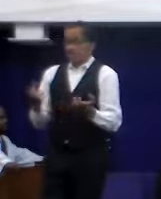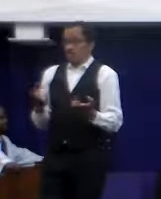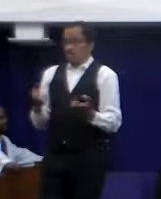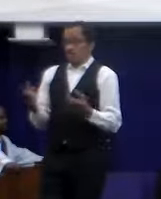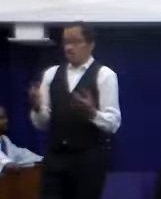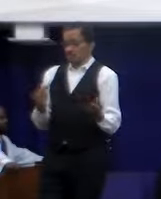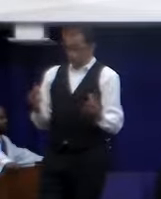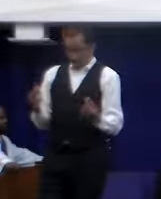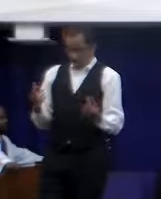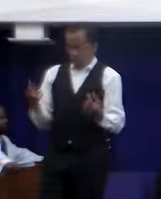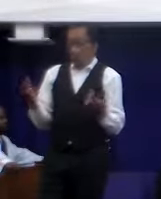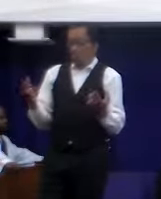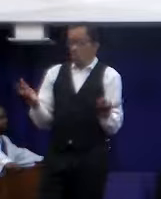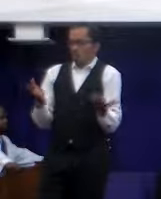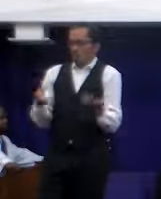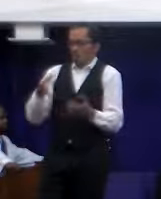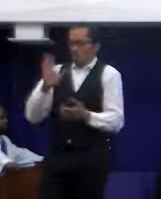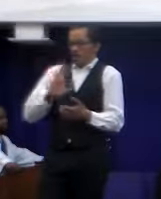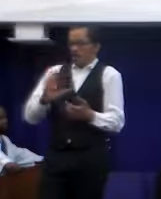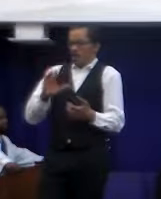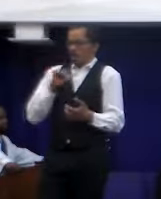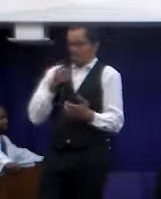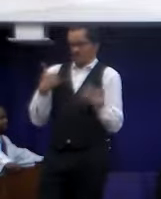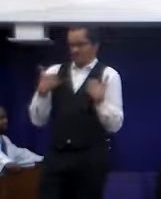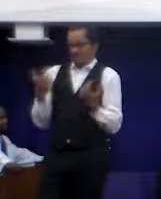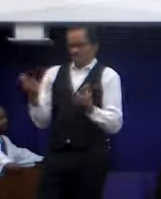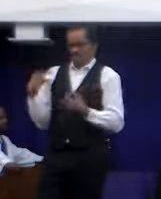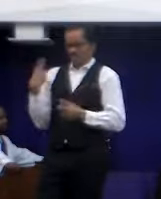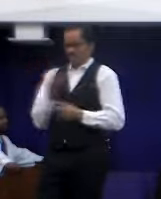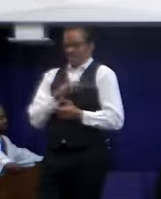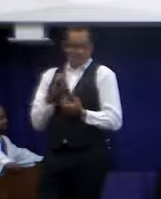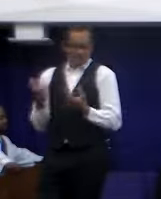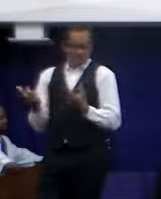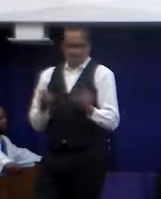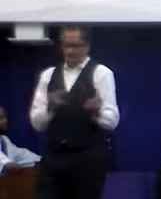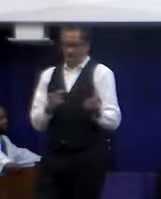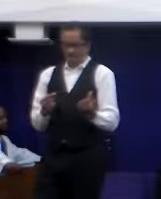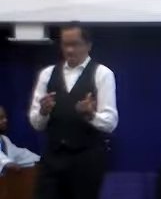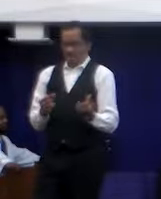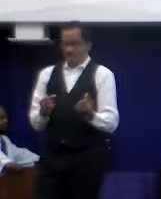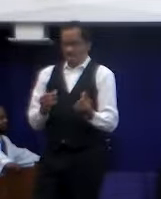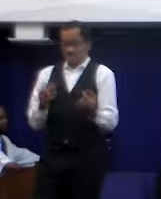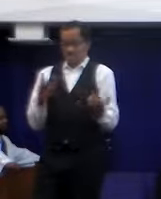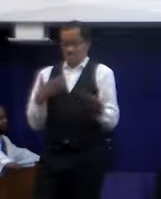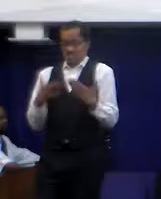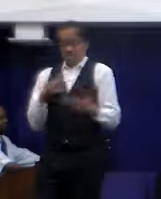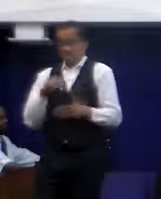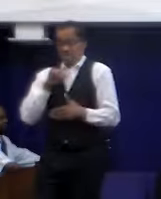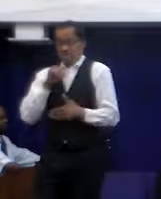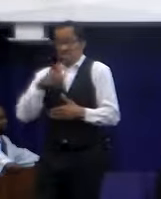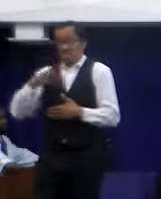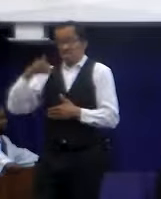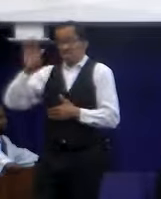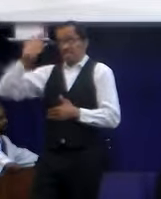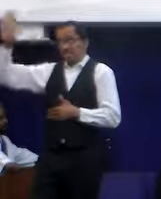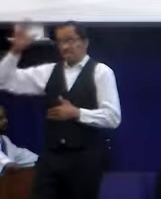we want to do what God doesn't have for us to do at all. It may not even be in God's will for our life. And then